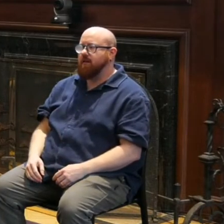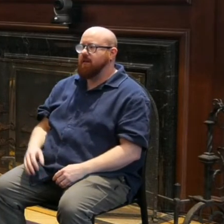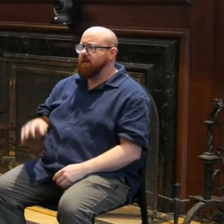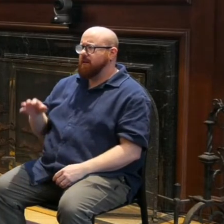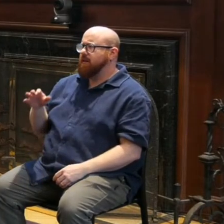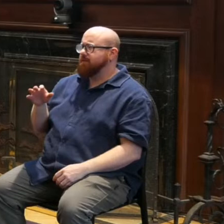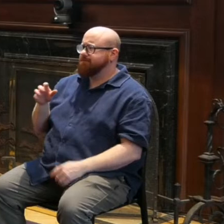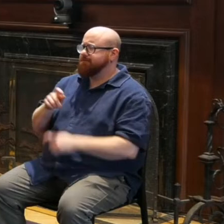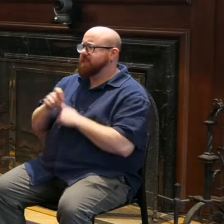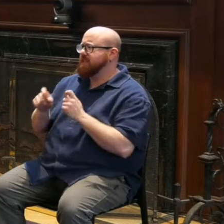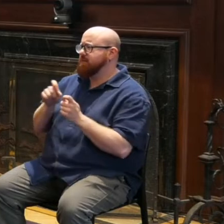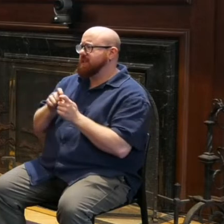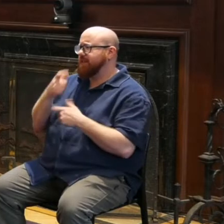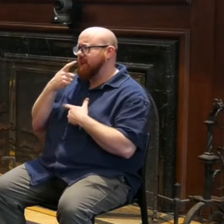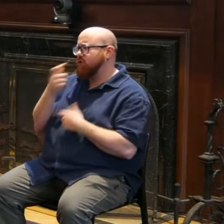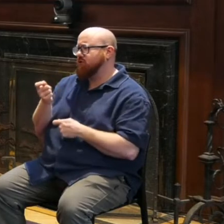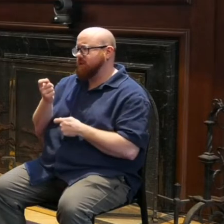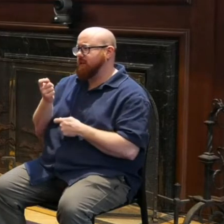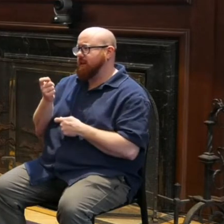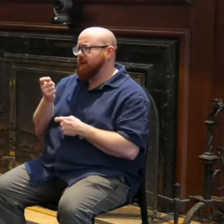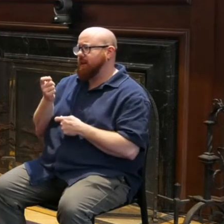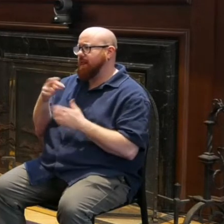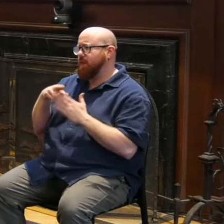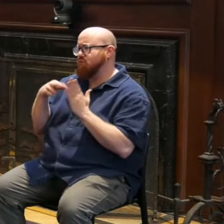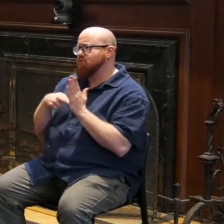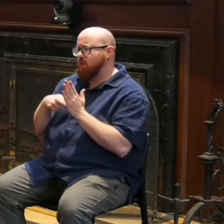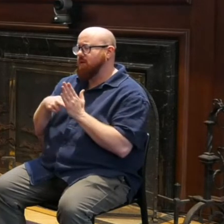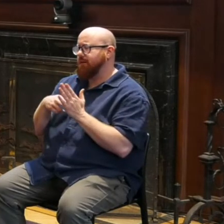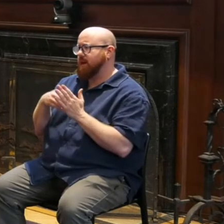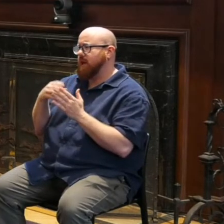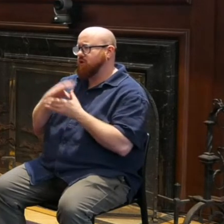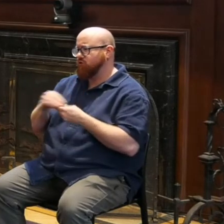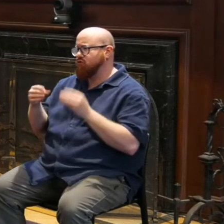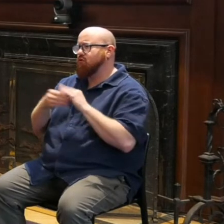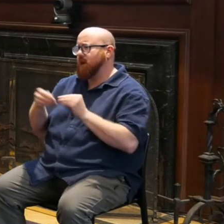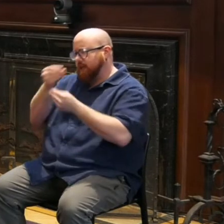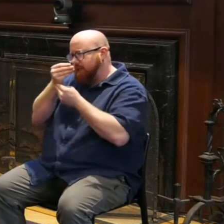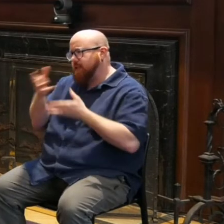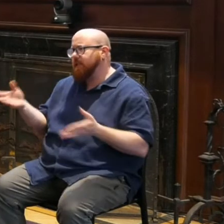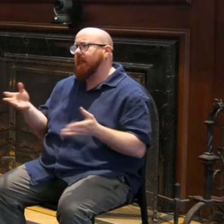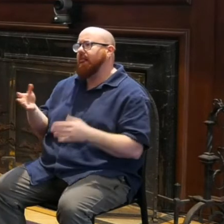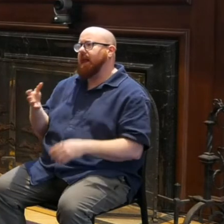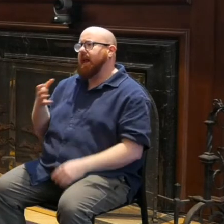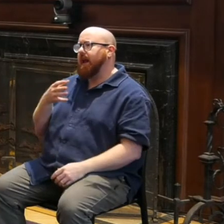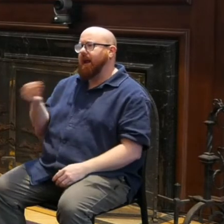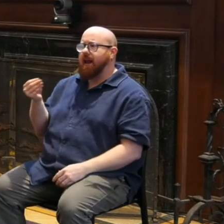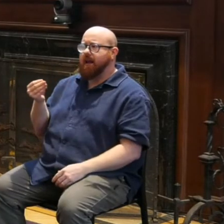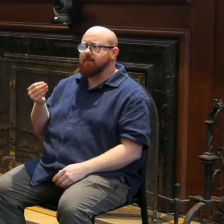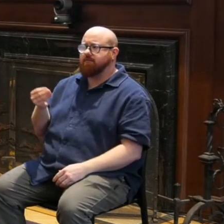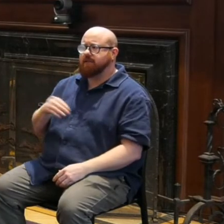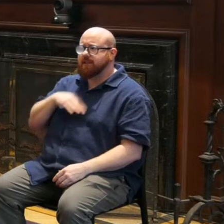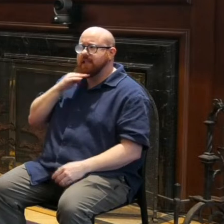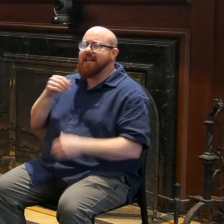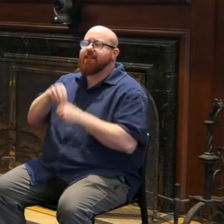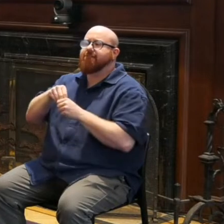I'm particularly interested in the role of storytelling and sustenance in family cultures,